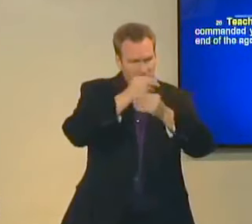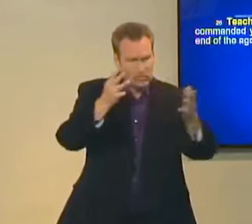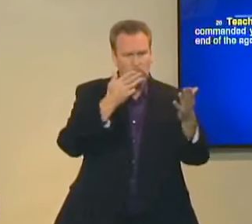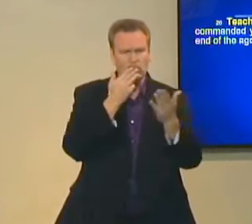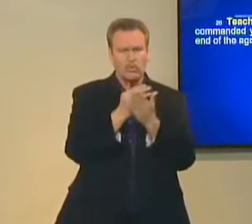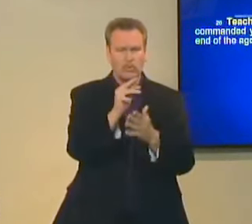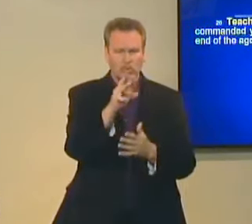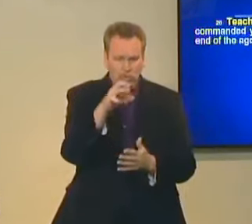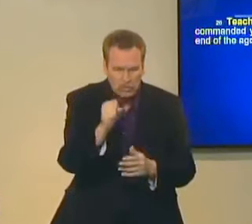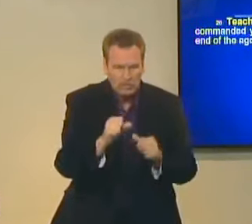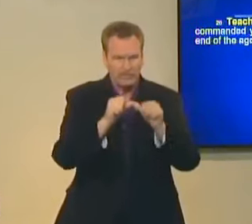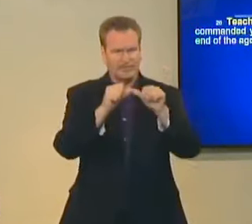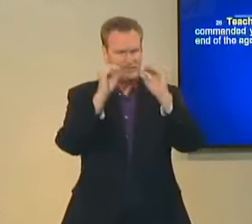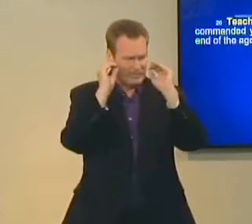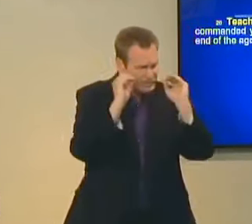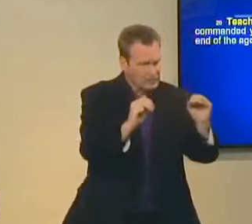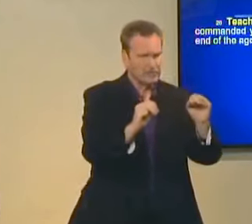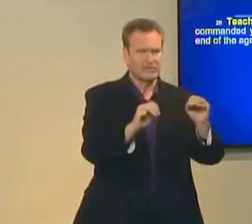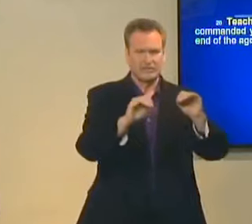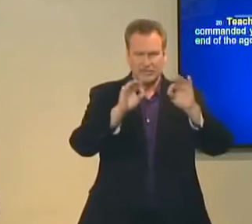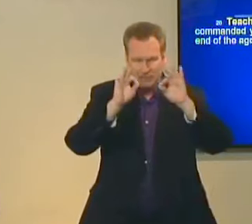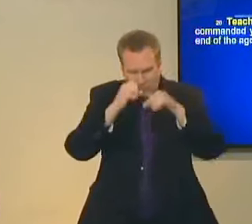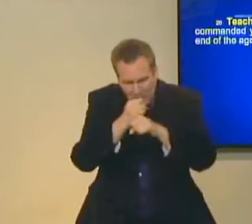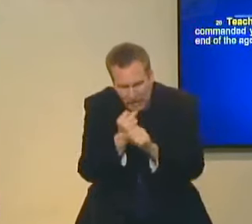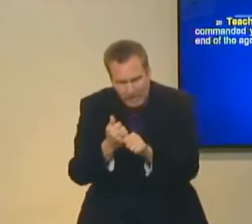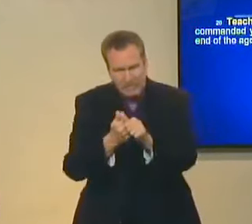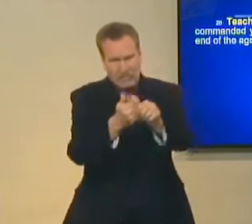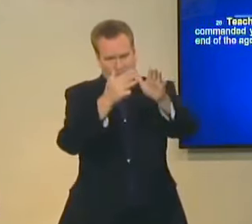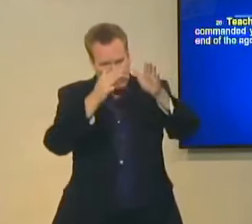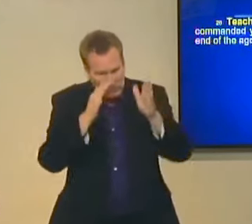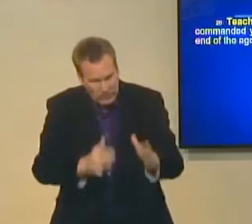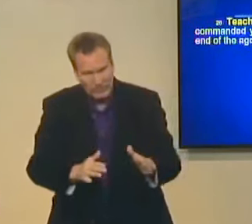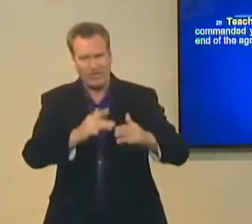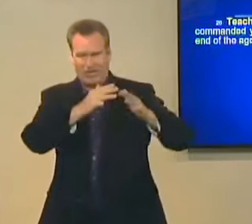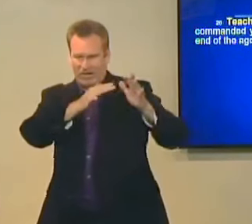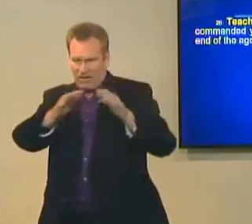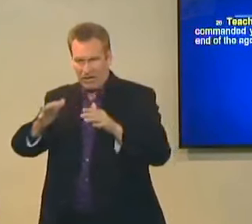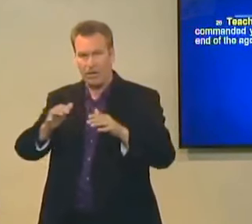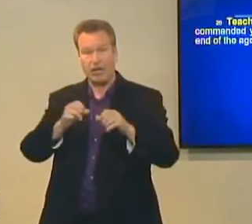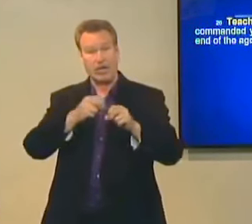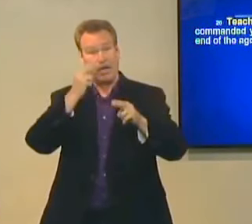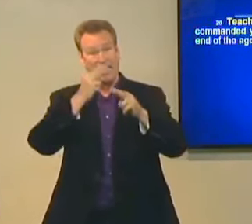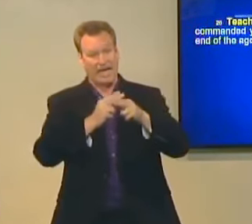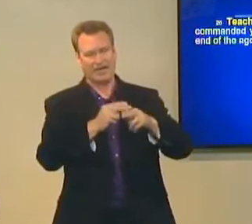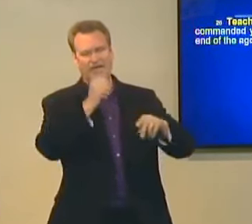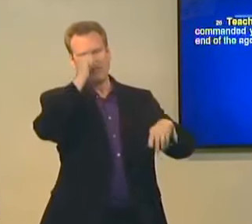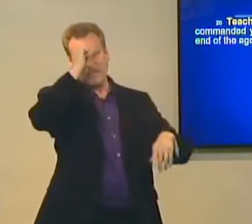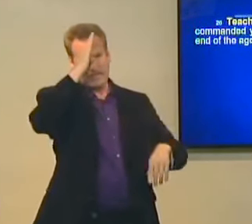and he sends and he sends and he encourages people to go out and do the good news to make followers to make disciples all these things